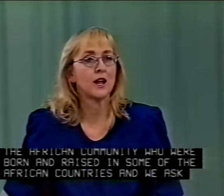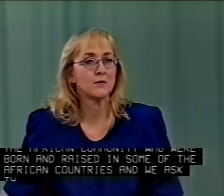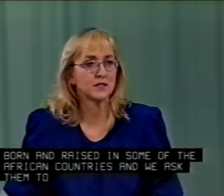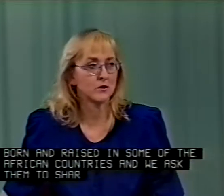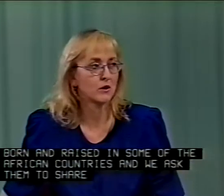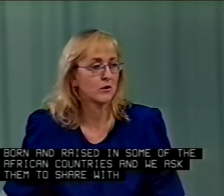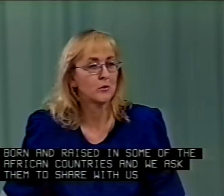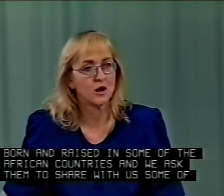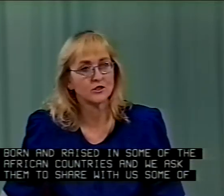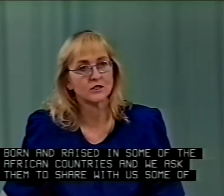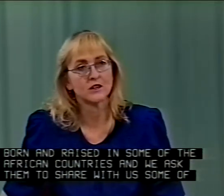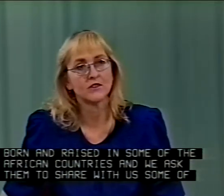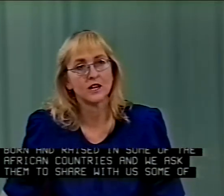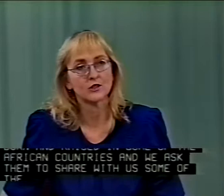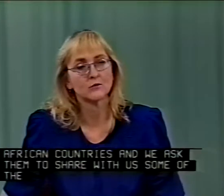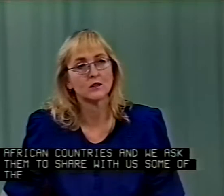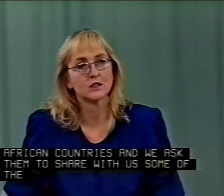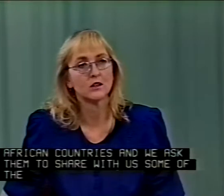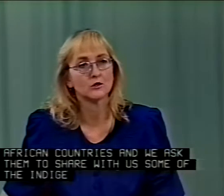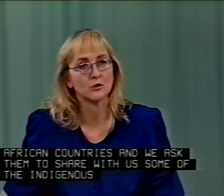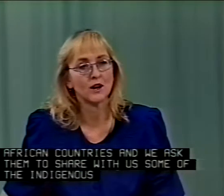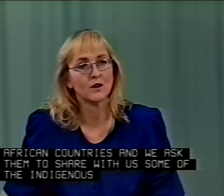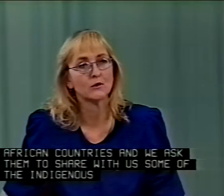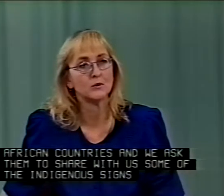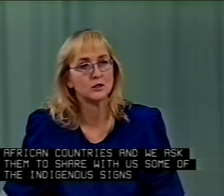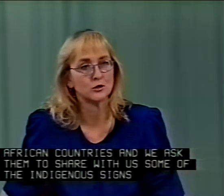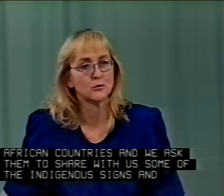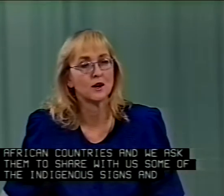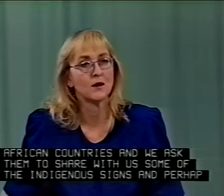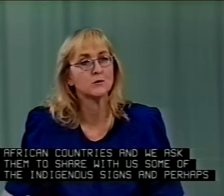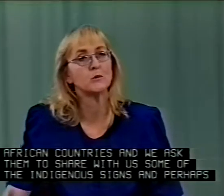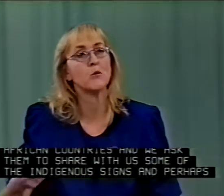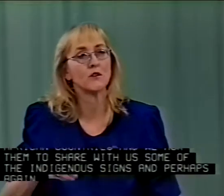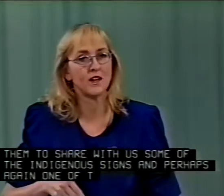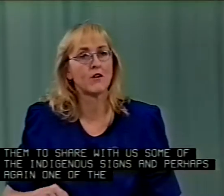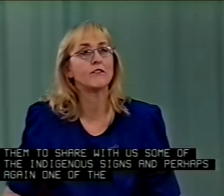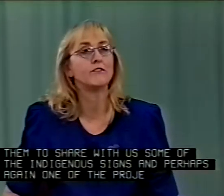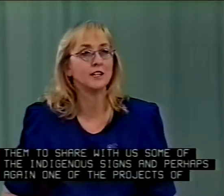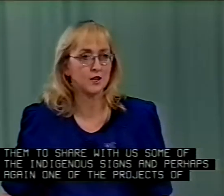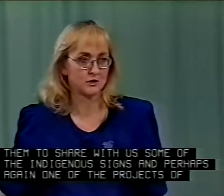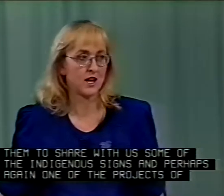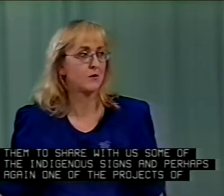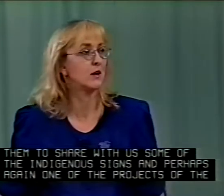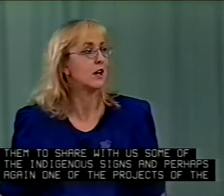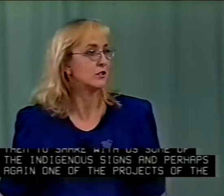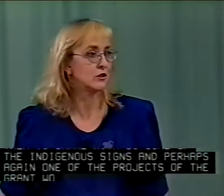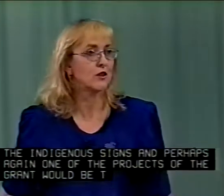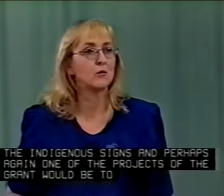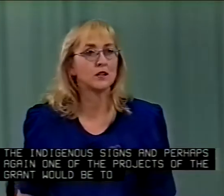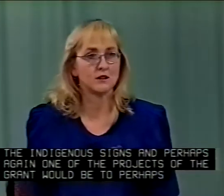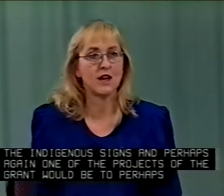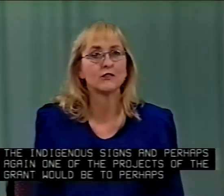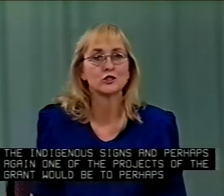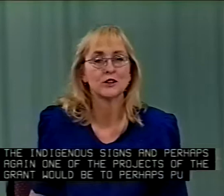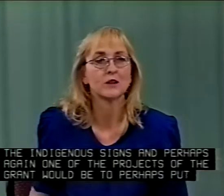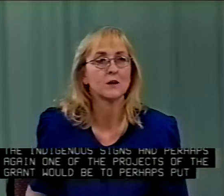perhaps, again, one of the projects of the National Multicultural Grant would be to perhaps put more of that on videotape so that we can have a sharing